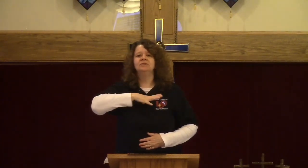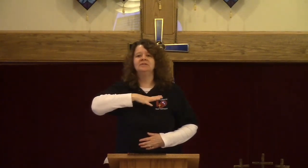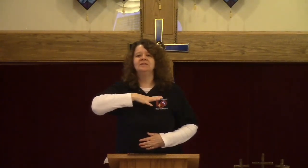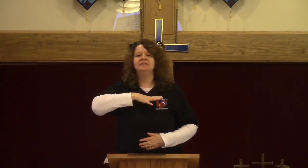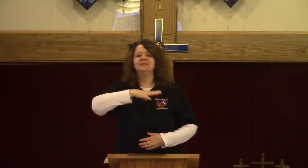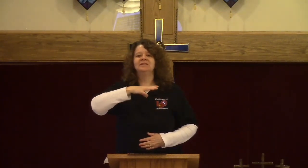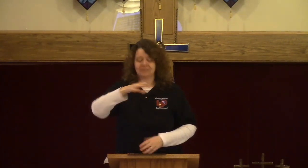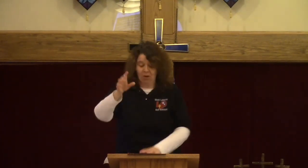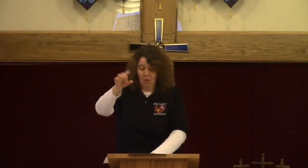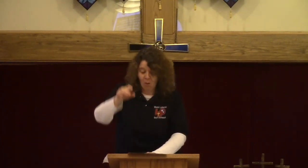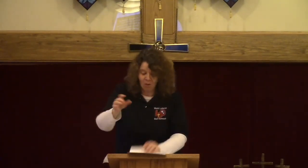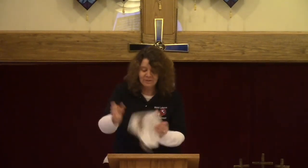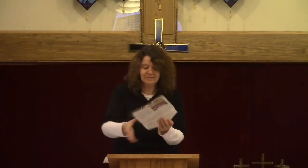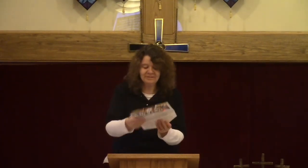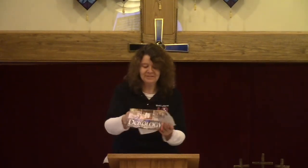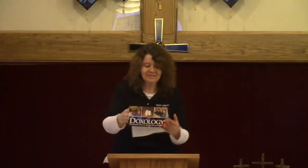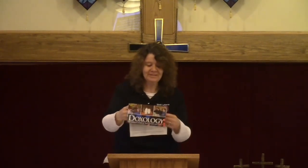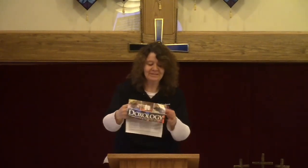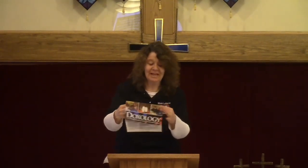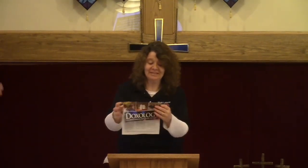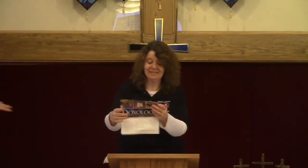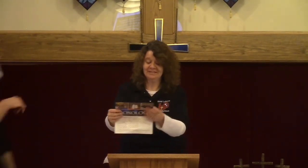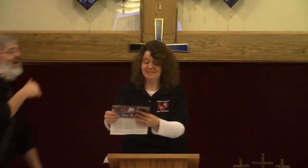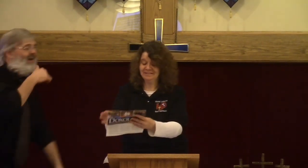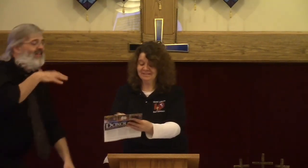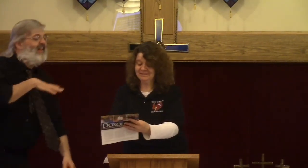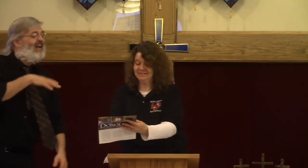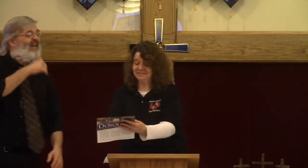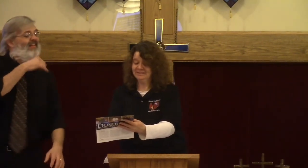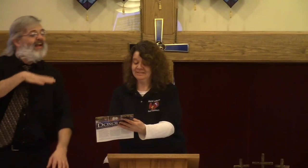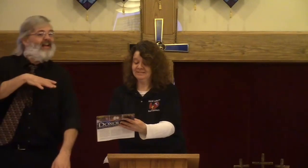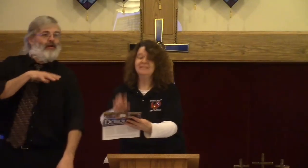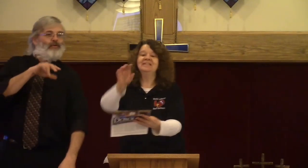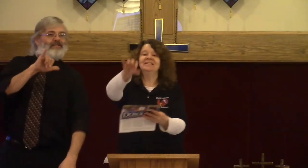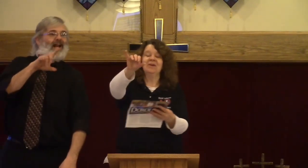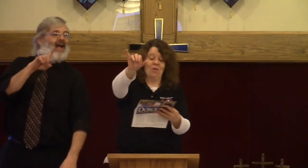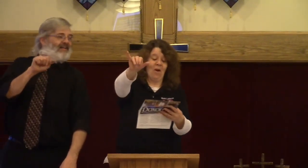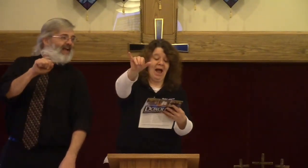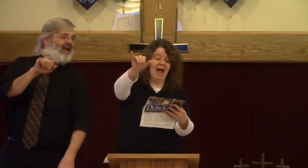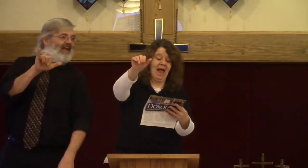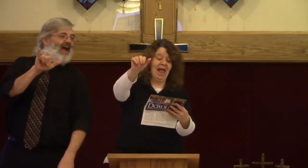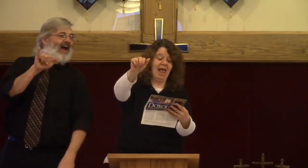Dr. Yeah, the lady who was at ILDA. Yeah,